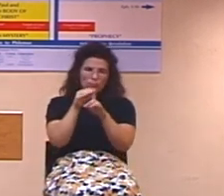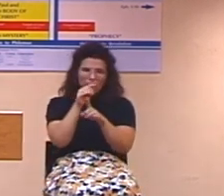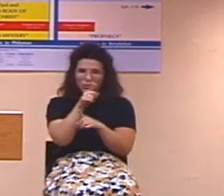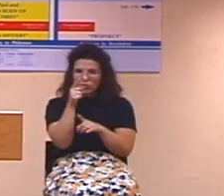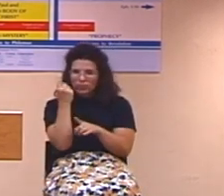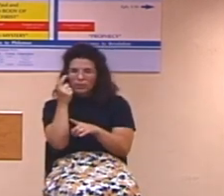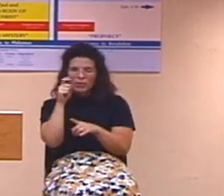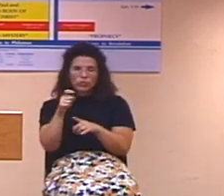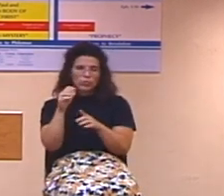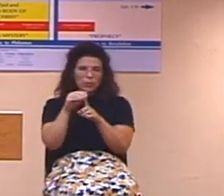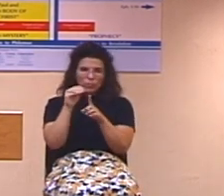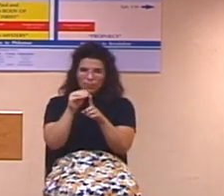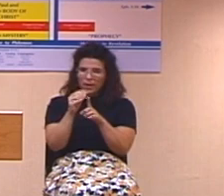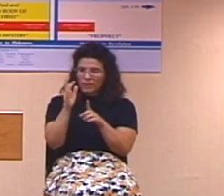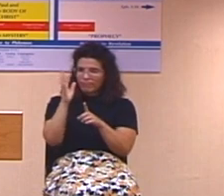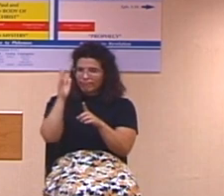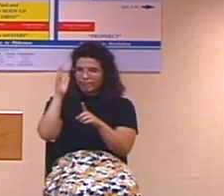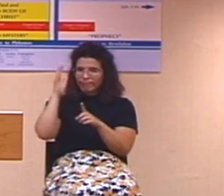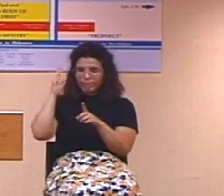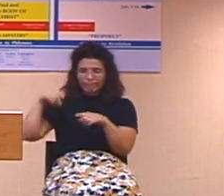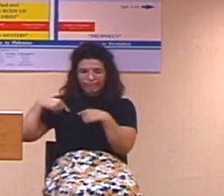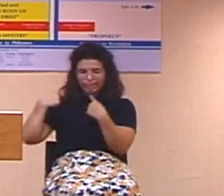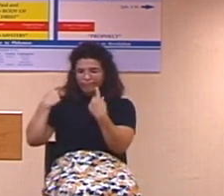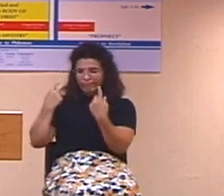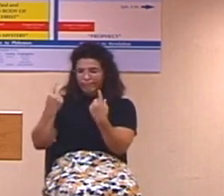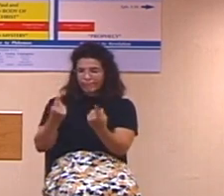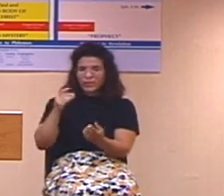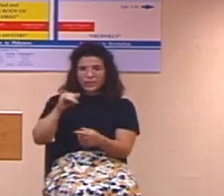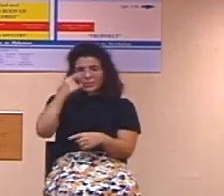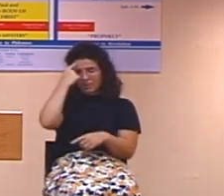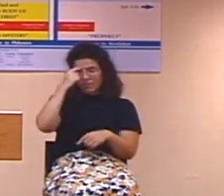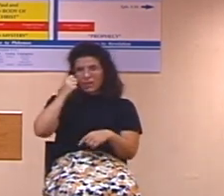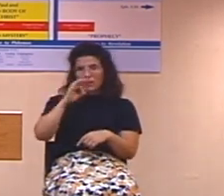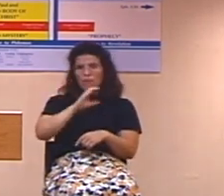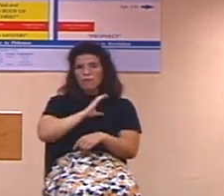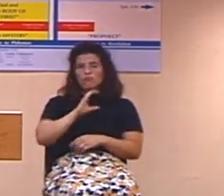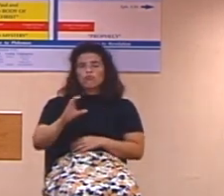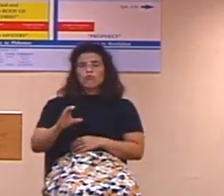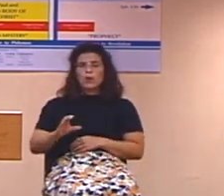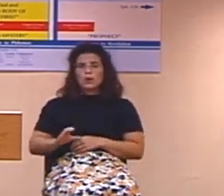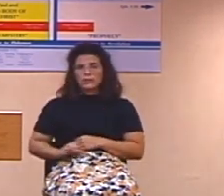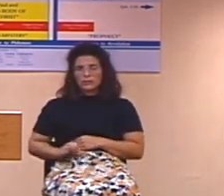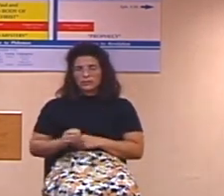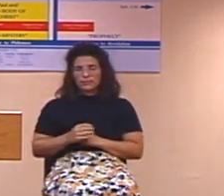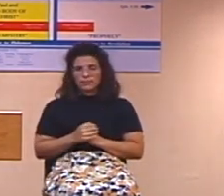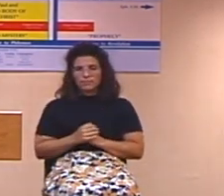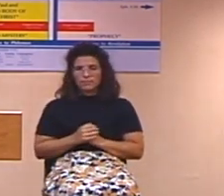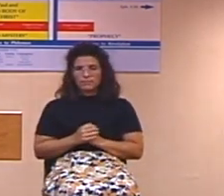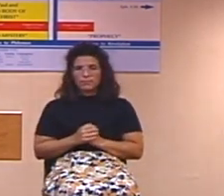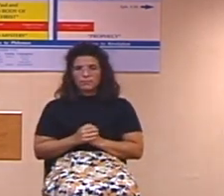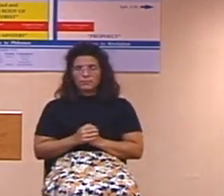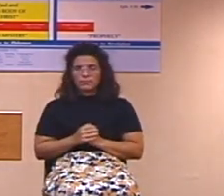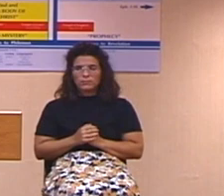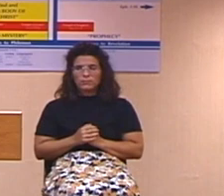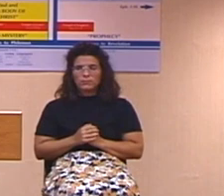something that you should have been reminding yourself all along, because that's the mind of Christ.